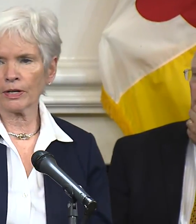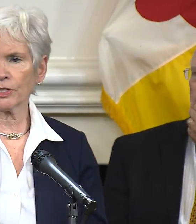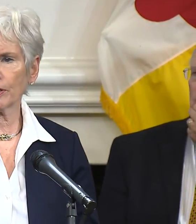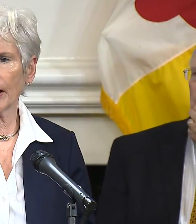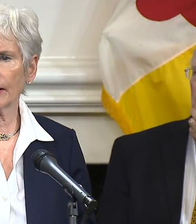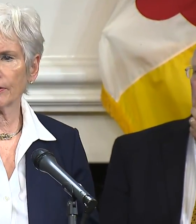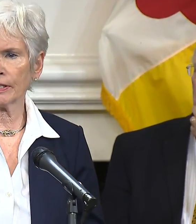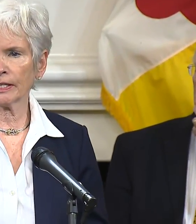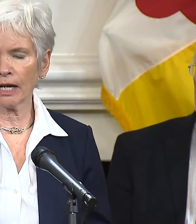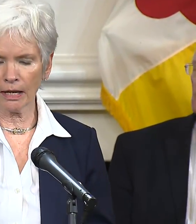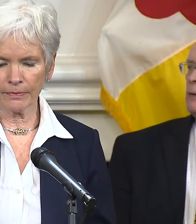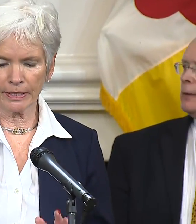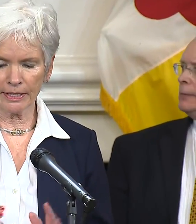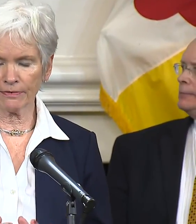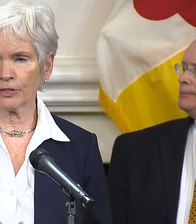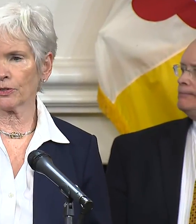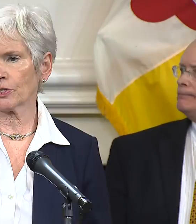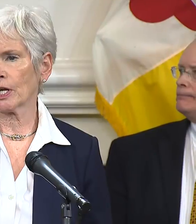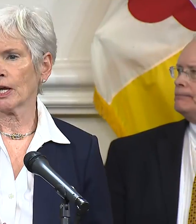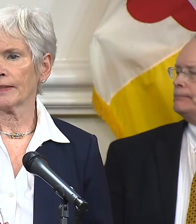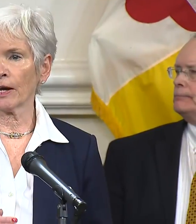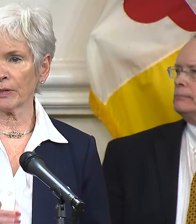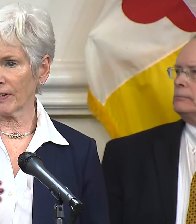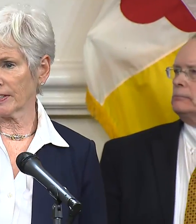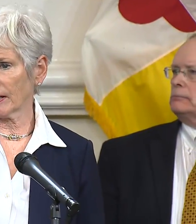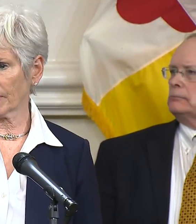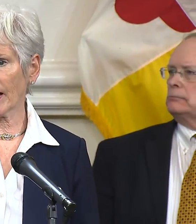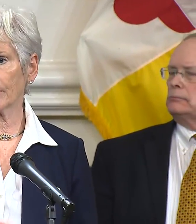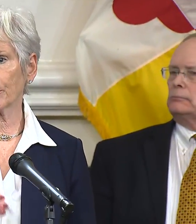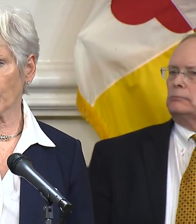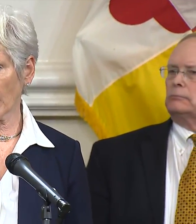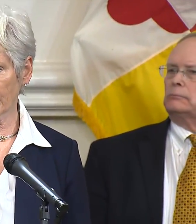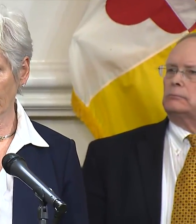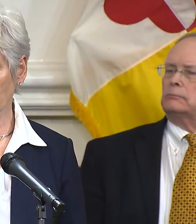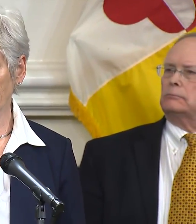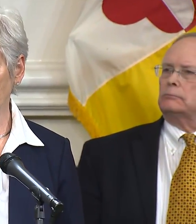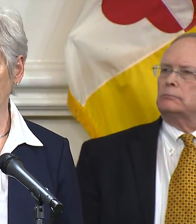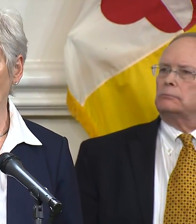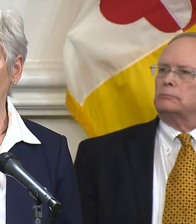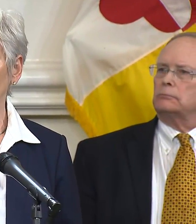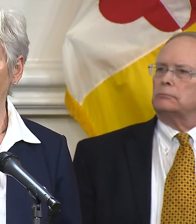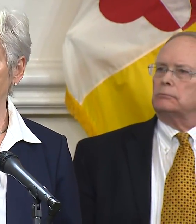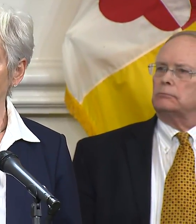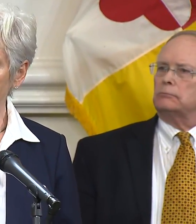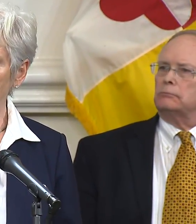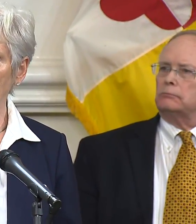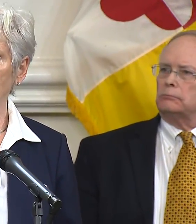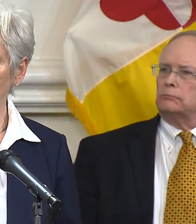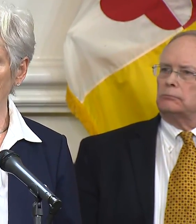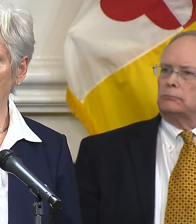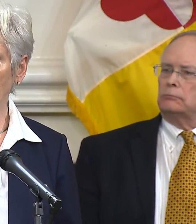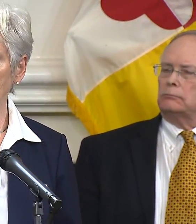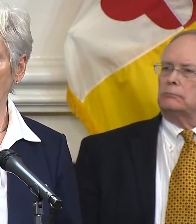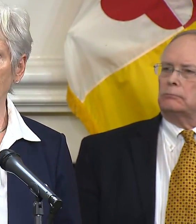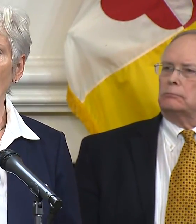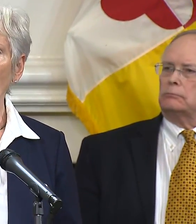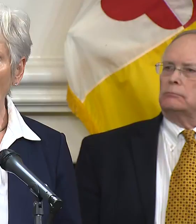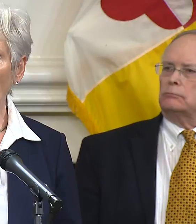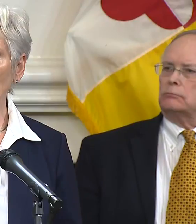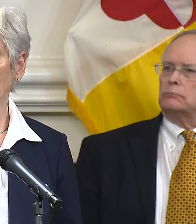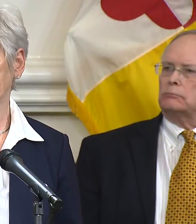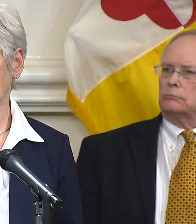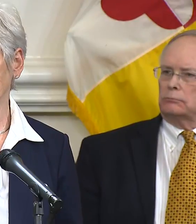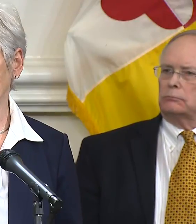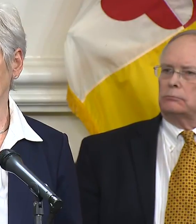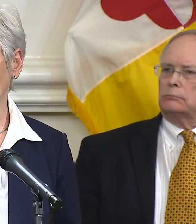That's a good question, and the individuals that we've identified through contact tracing who have had that kind of direct contact,